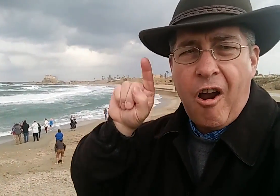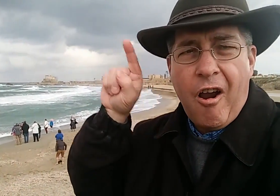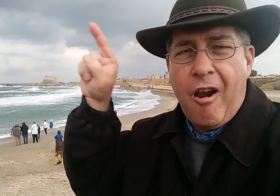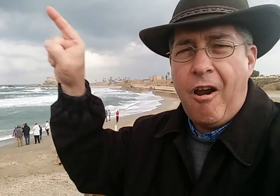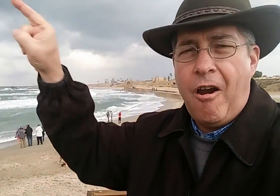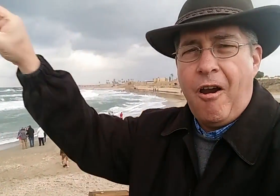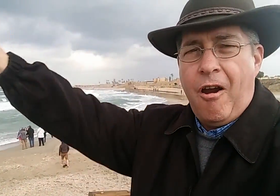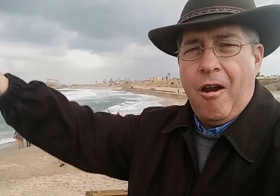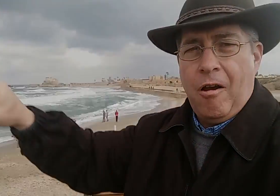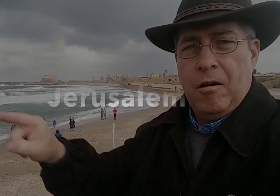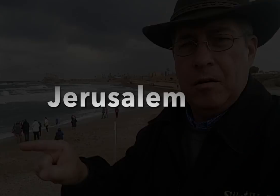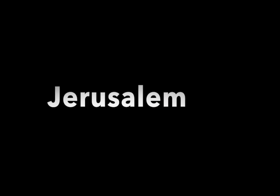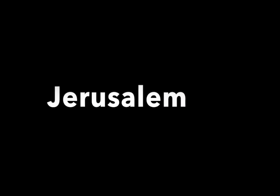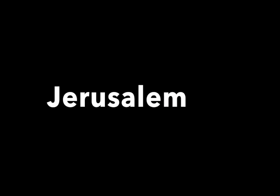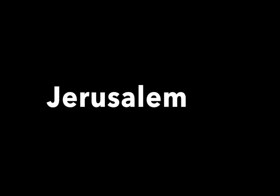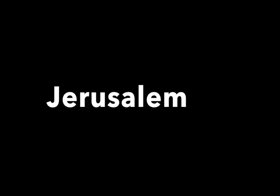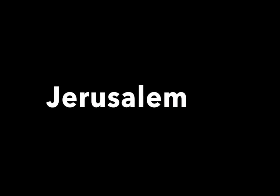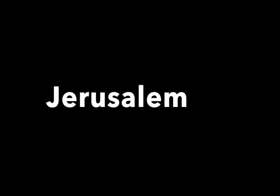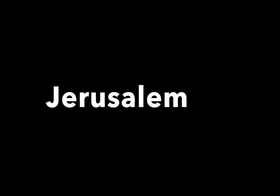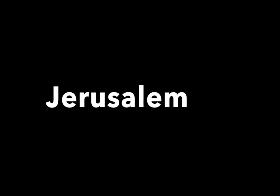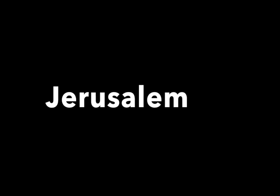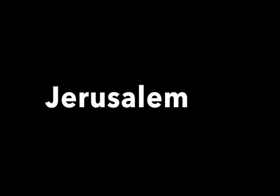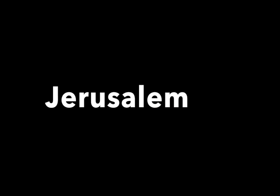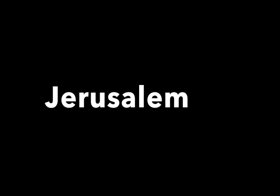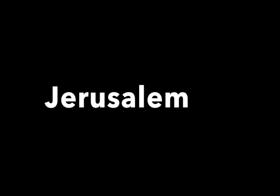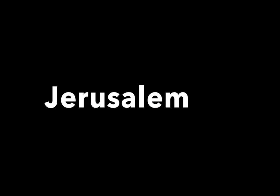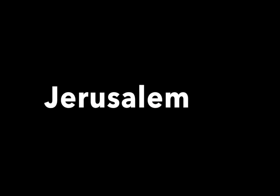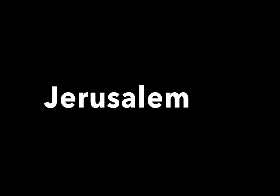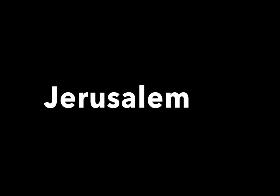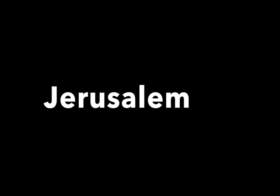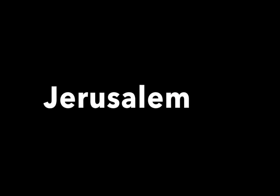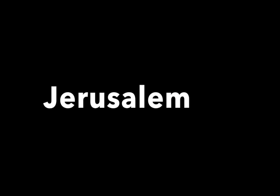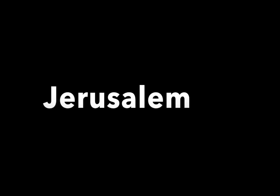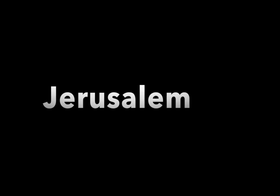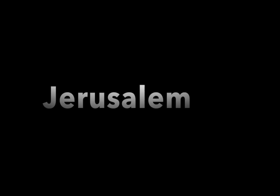way. It's too far to see naturally because of the curvature of the earth.